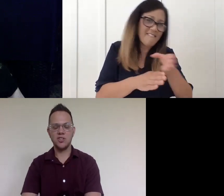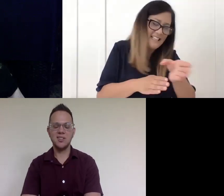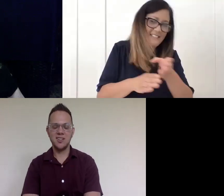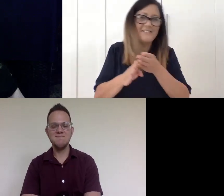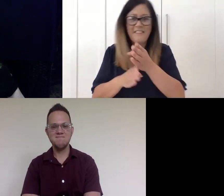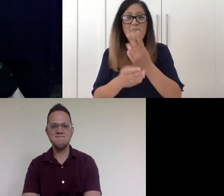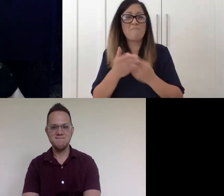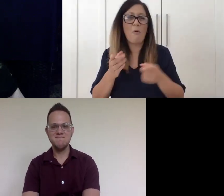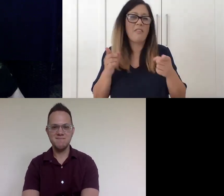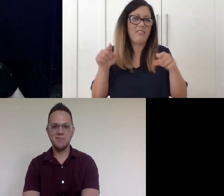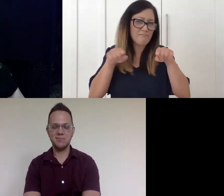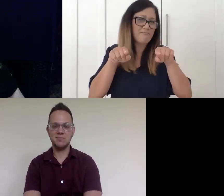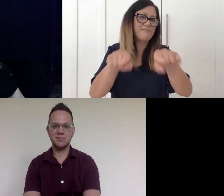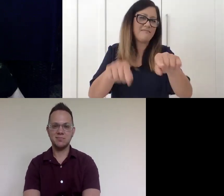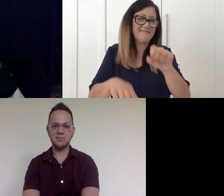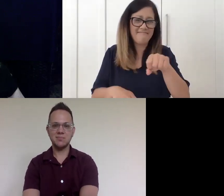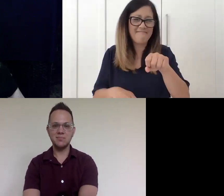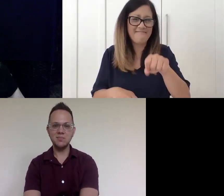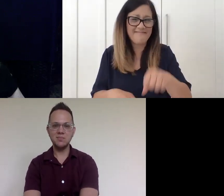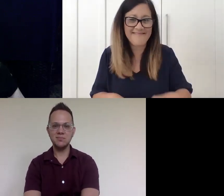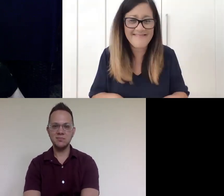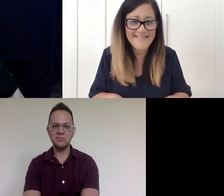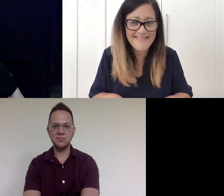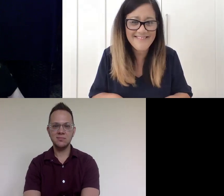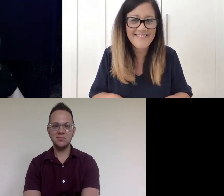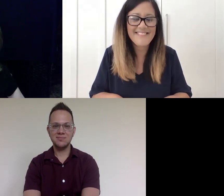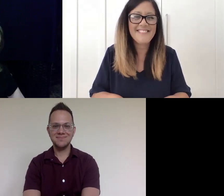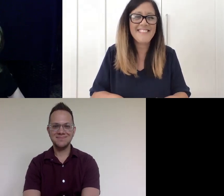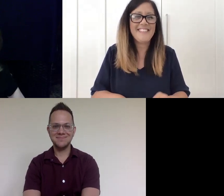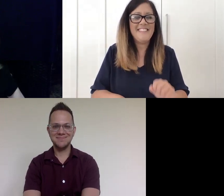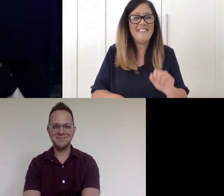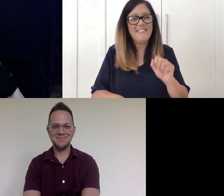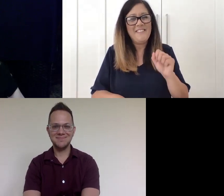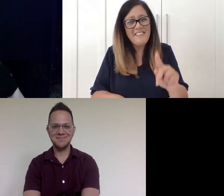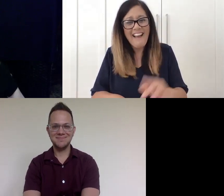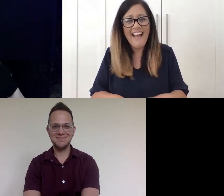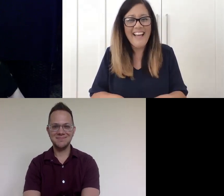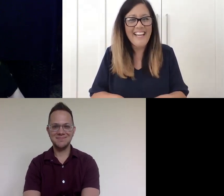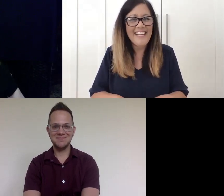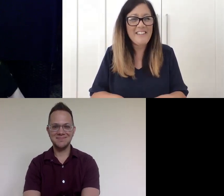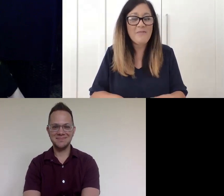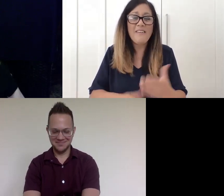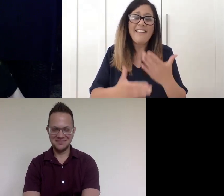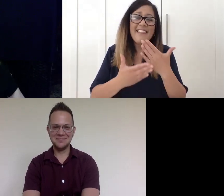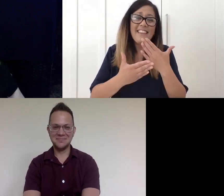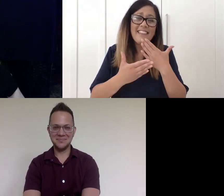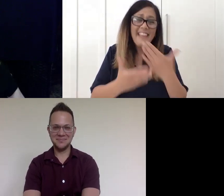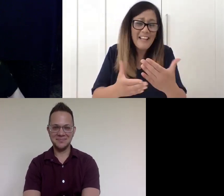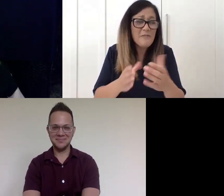on that. Both of our fields need to work in tandem to improve that situation.